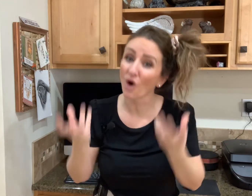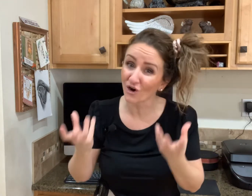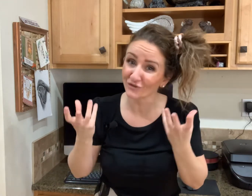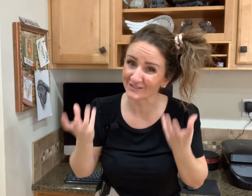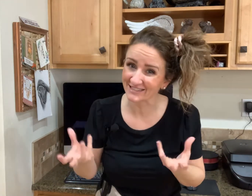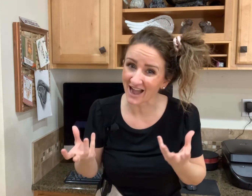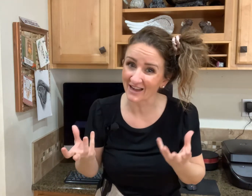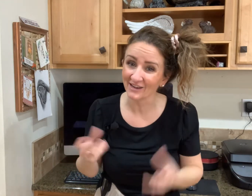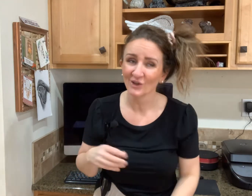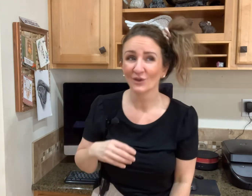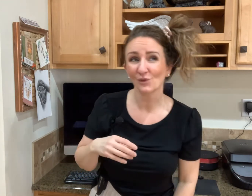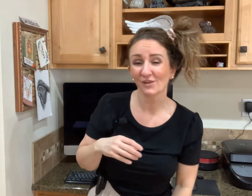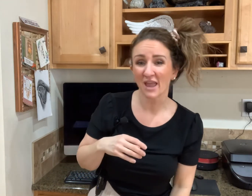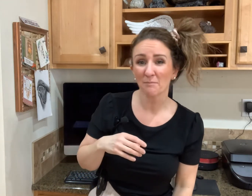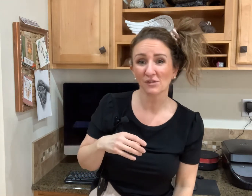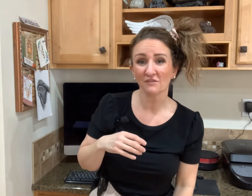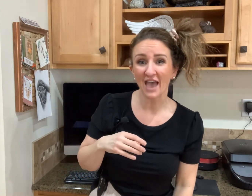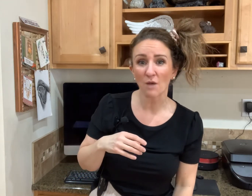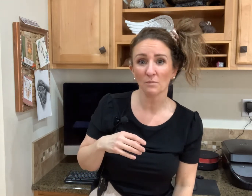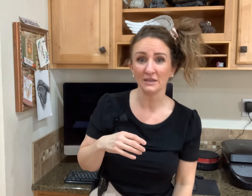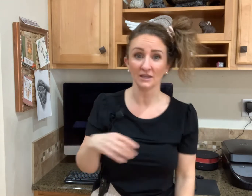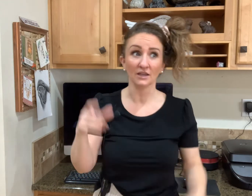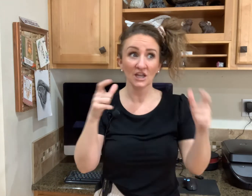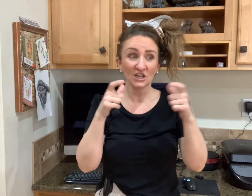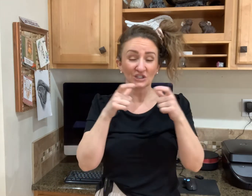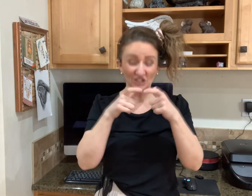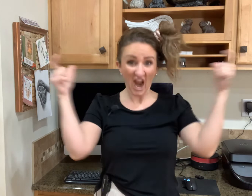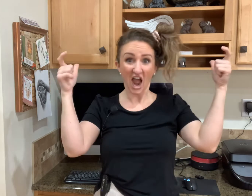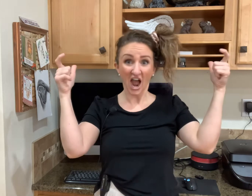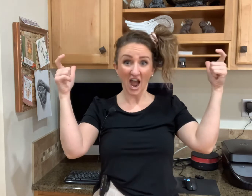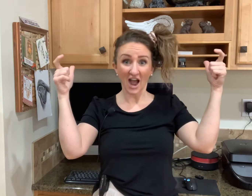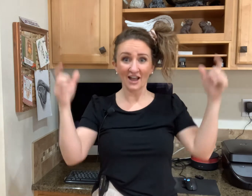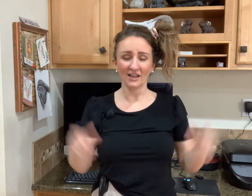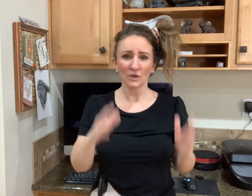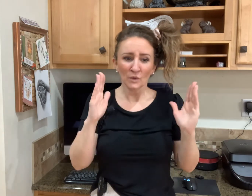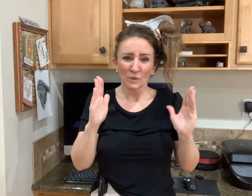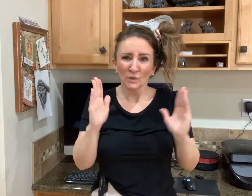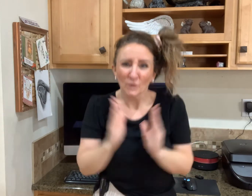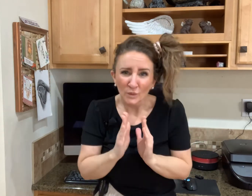of the sign. So examples of that would be cha.